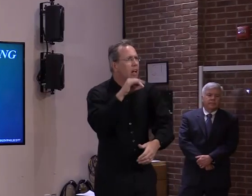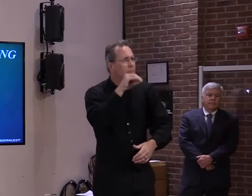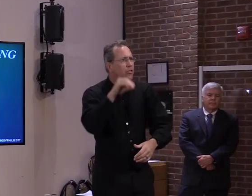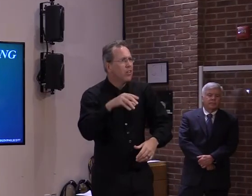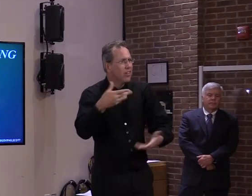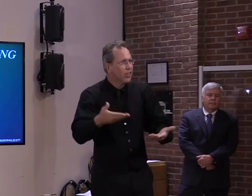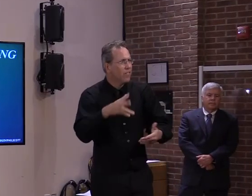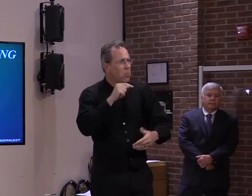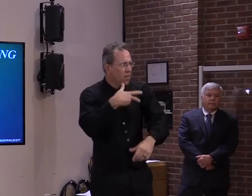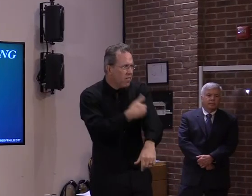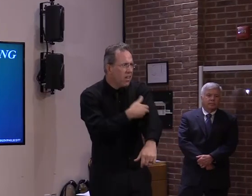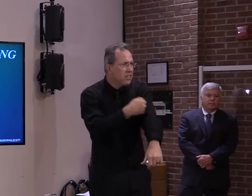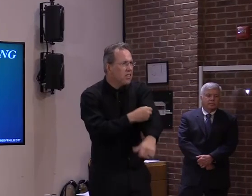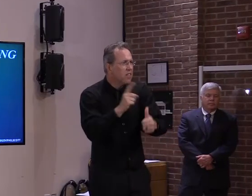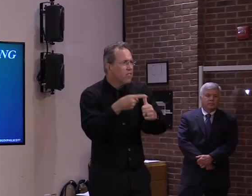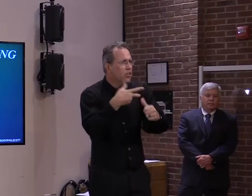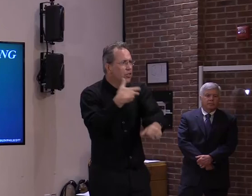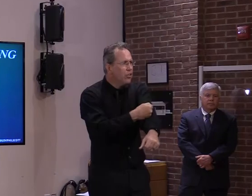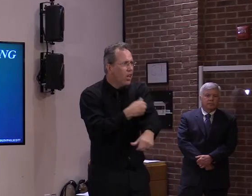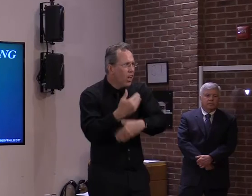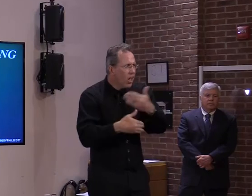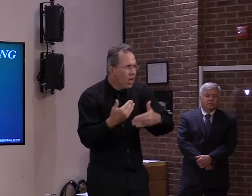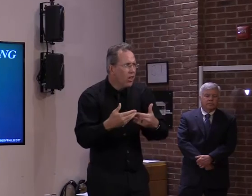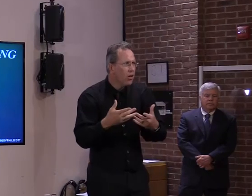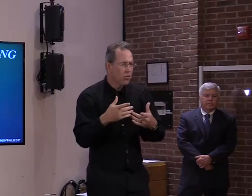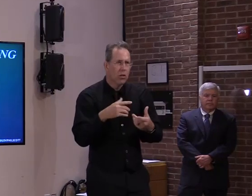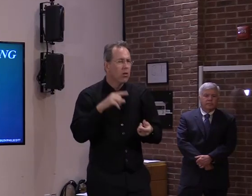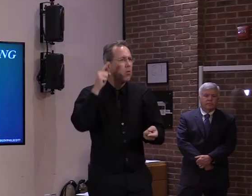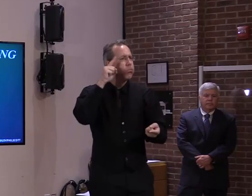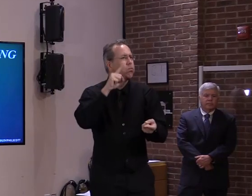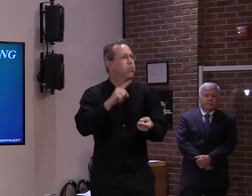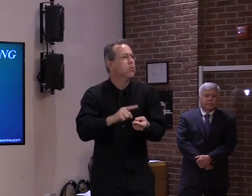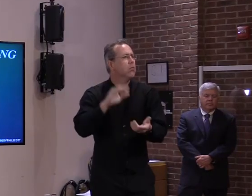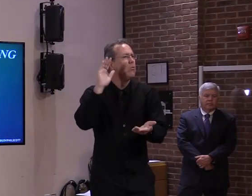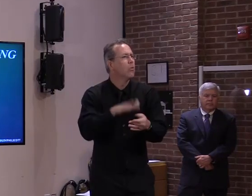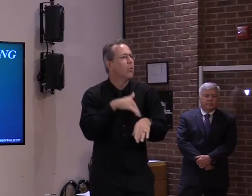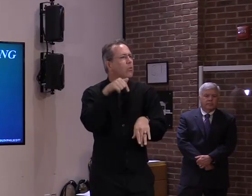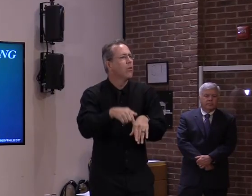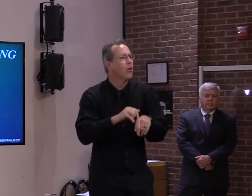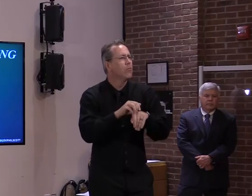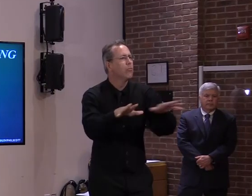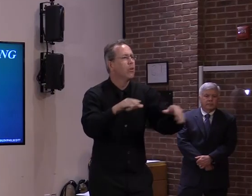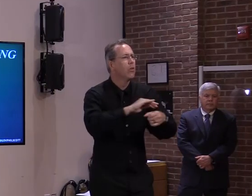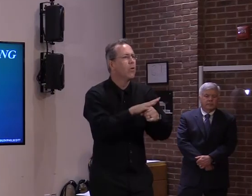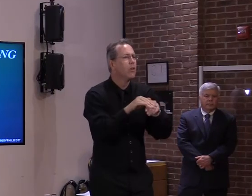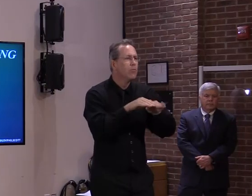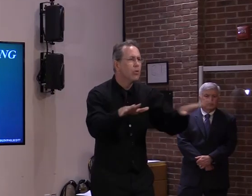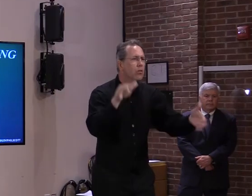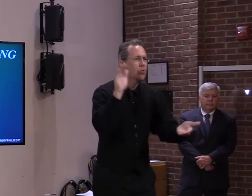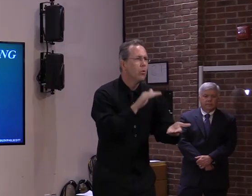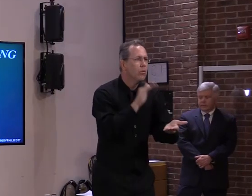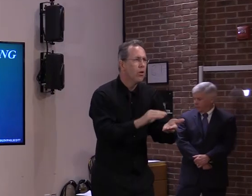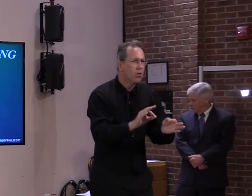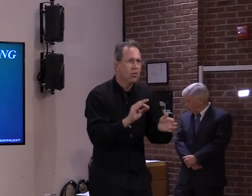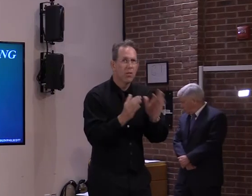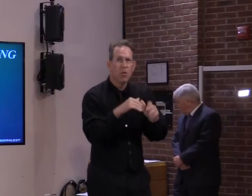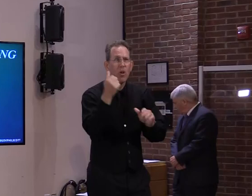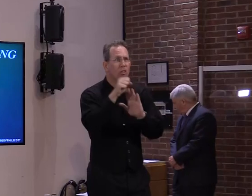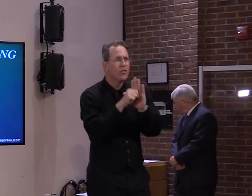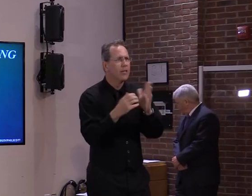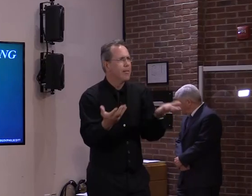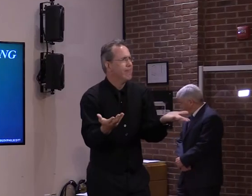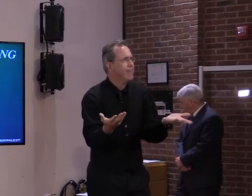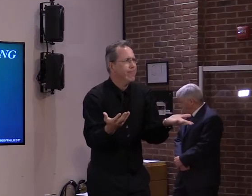extent in the state of Vermont, because it will really dead end in people who are vaccinated and protected from it. And we